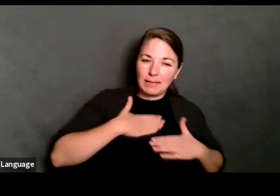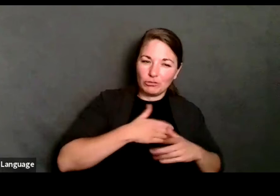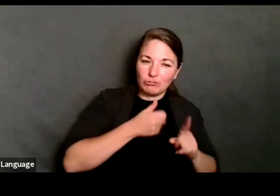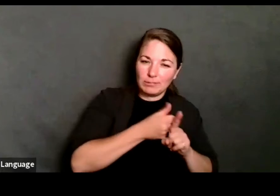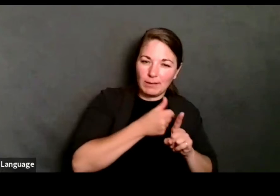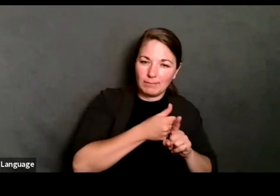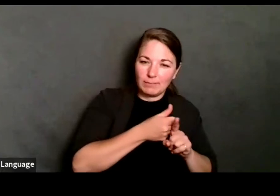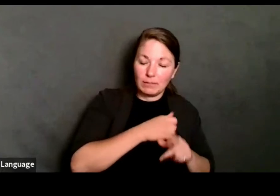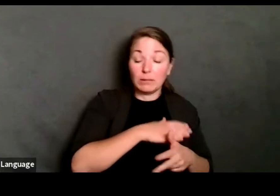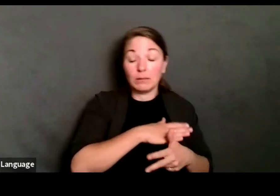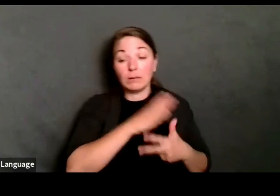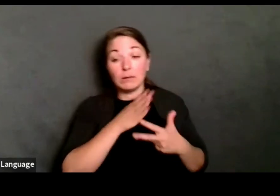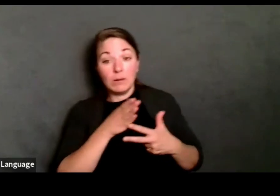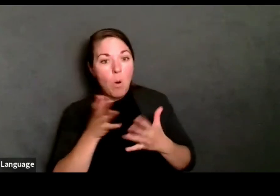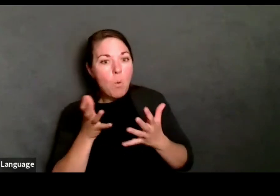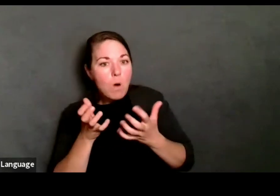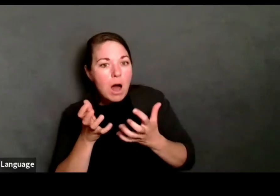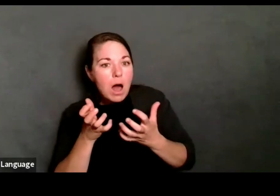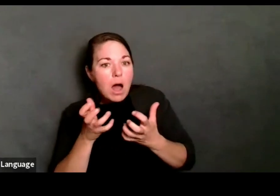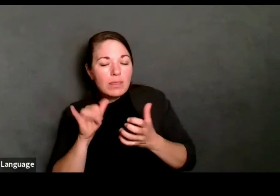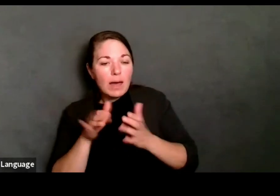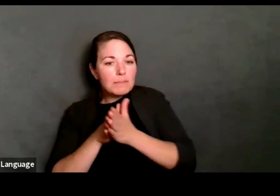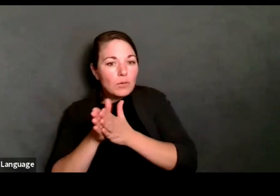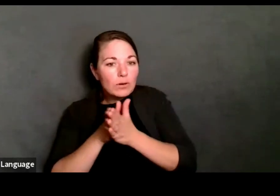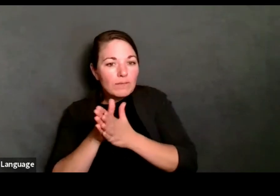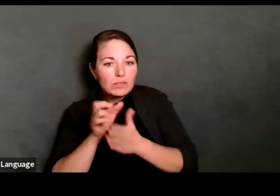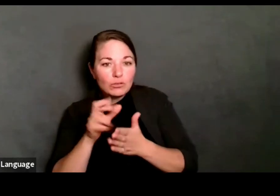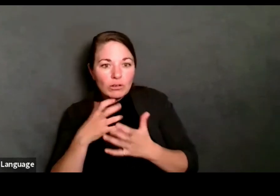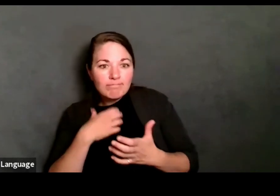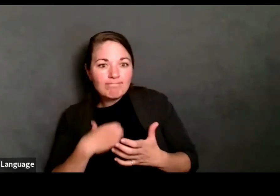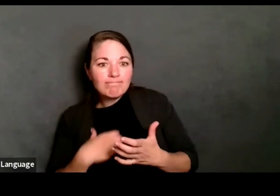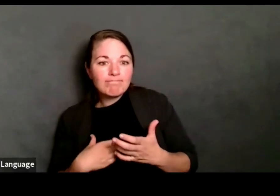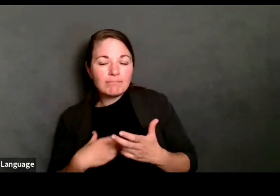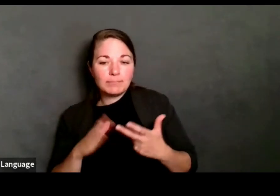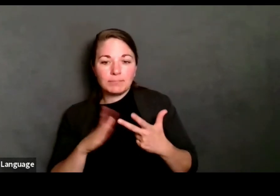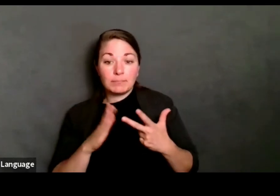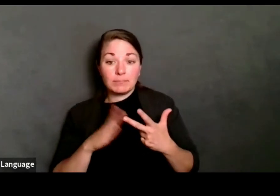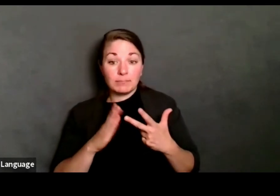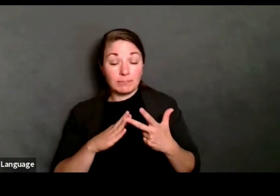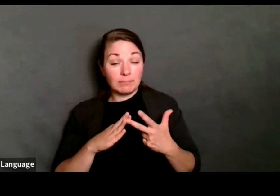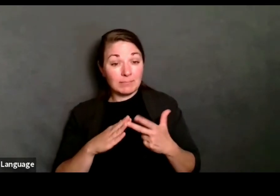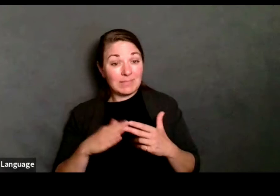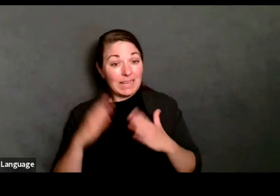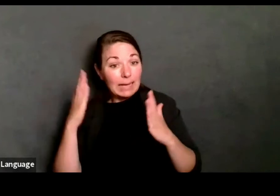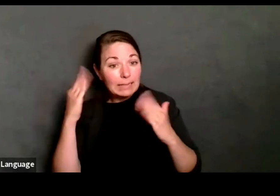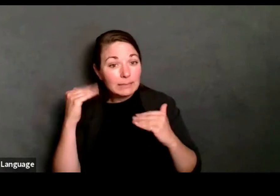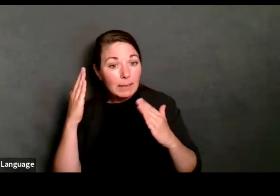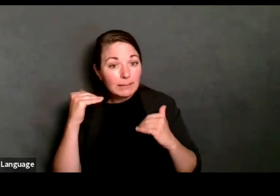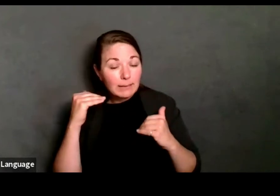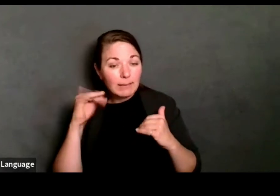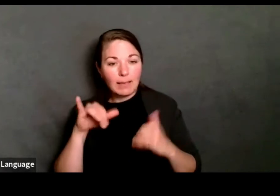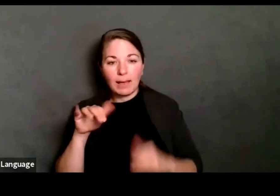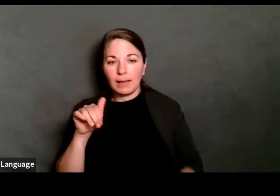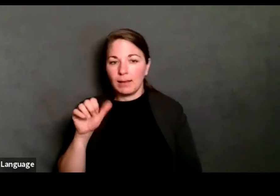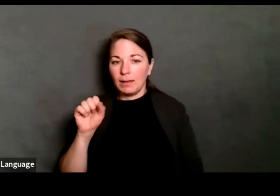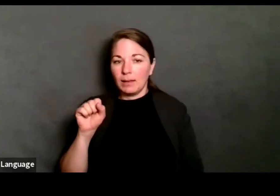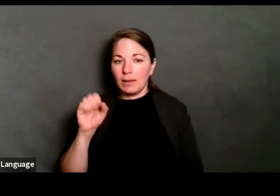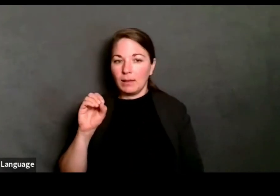itself, wanting, which is motivation or desire, and expecting, which is associative